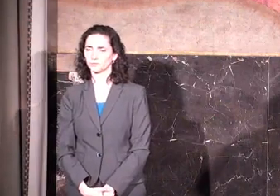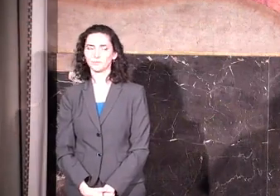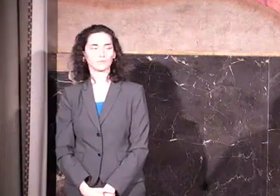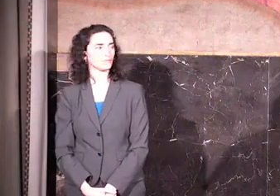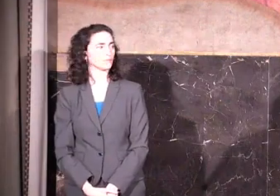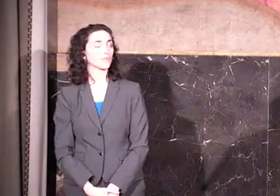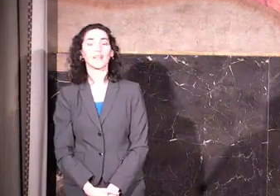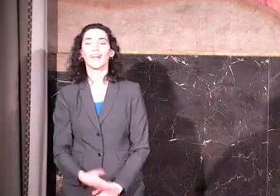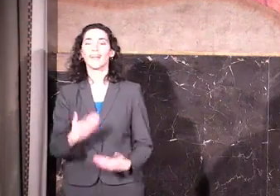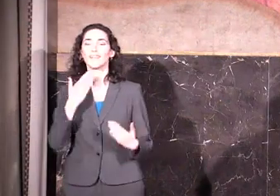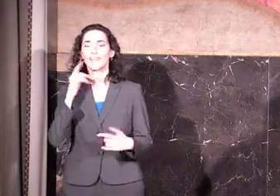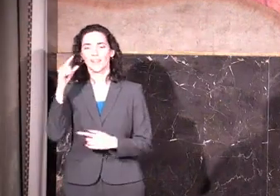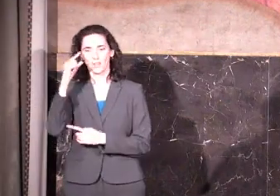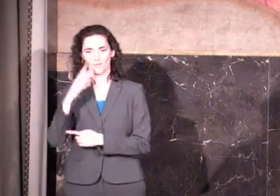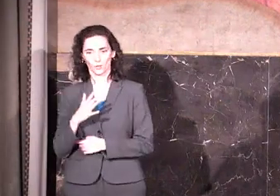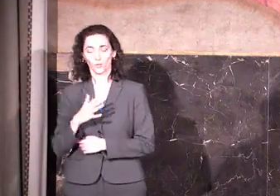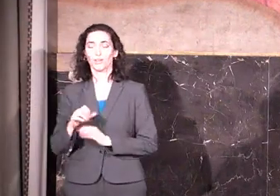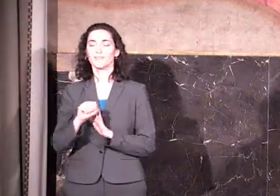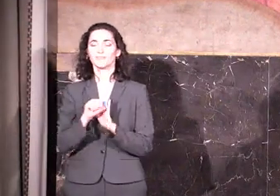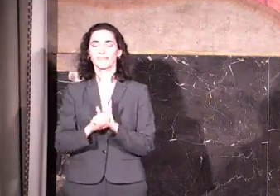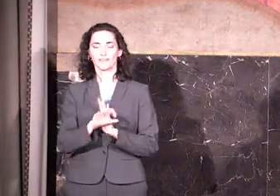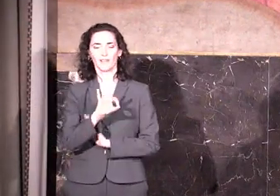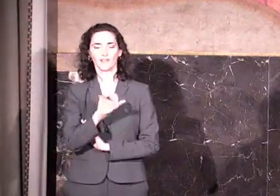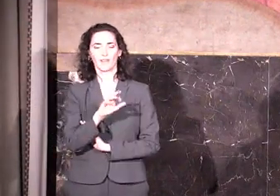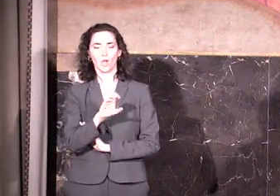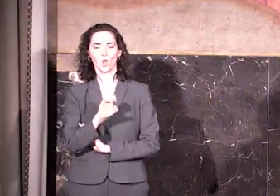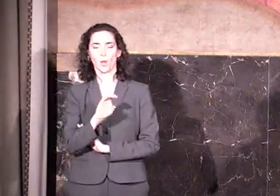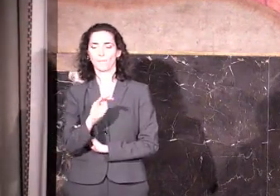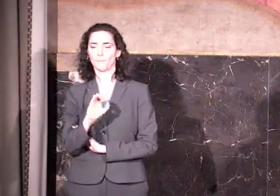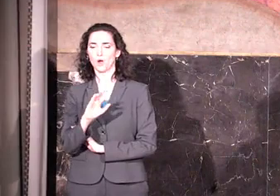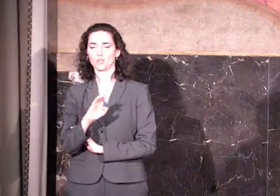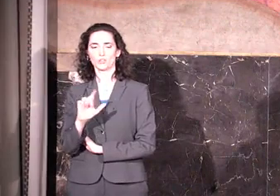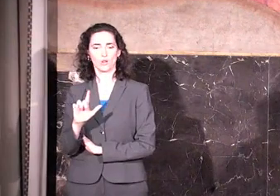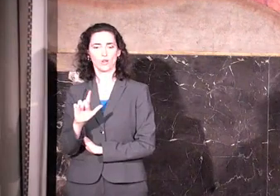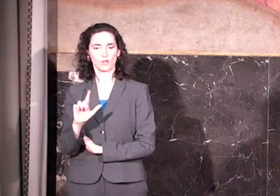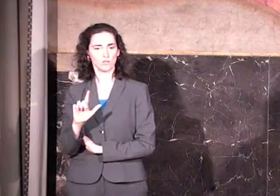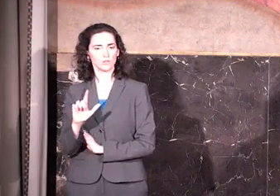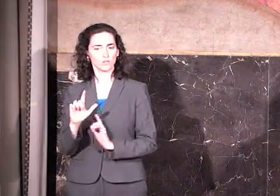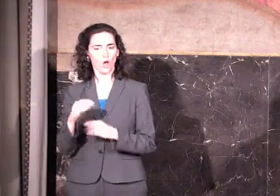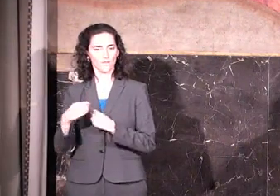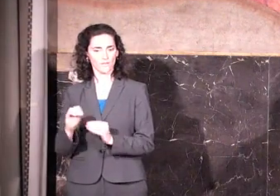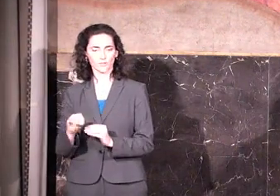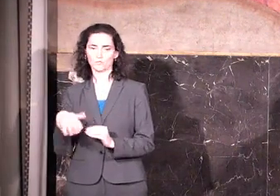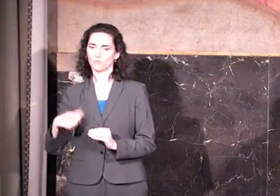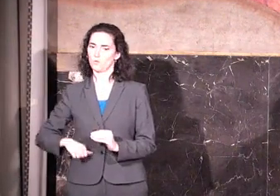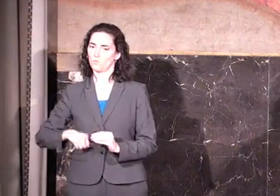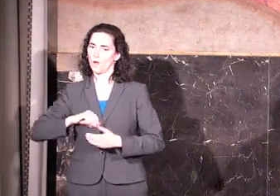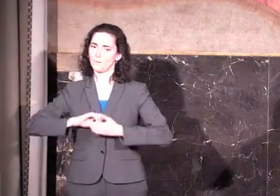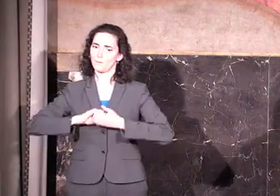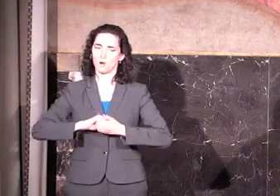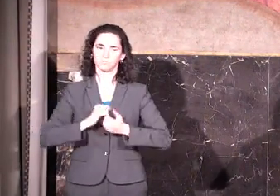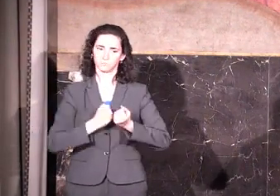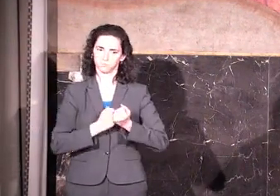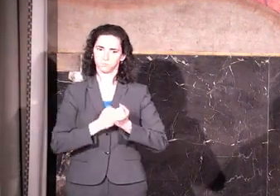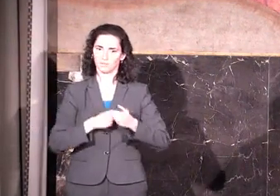Thank you, Governor. The State Fire Marshal's Office, as you know, is a very proud partner and promoter of business here in Louisiana, and has coming